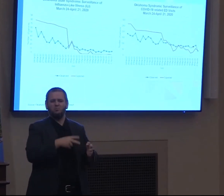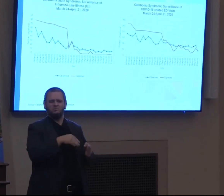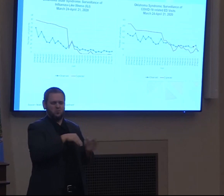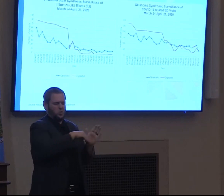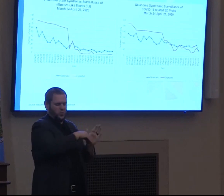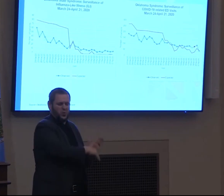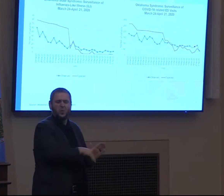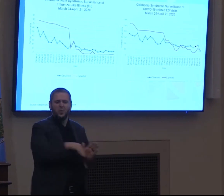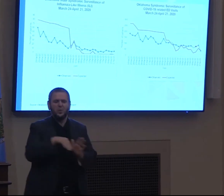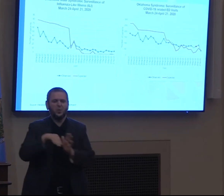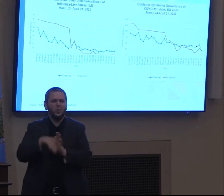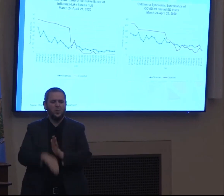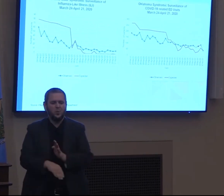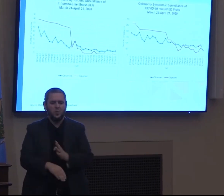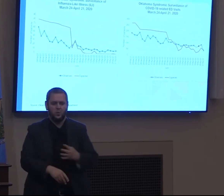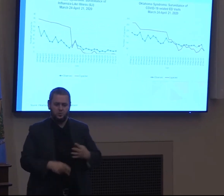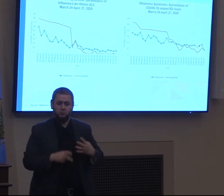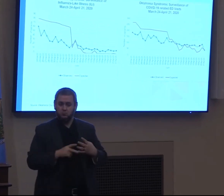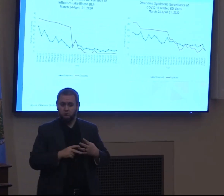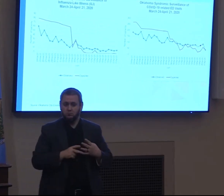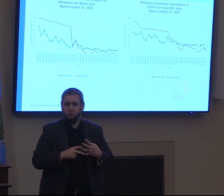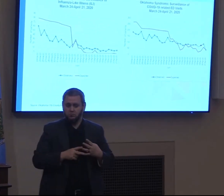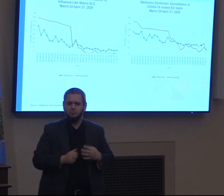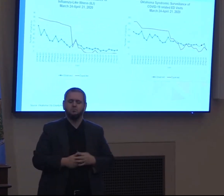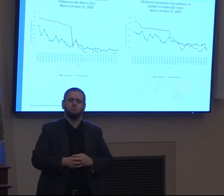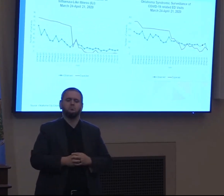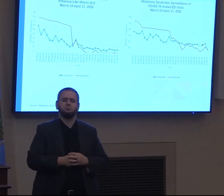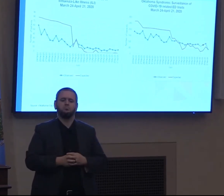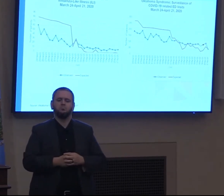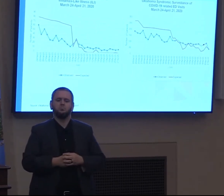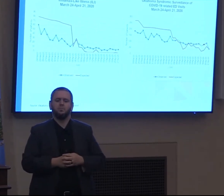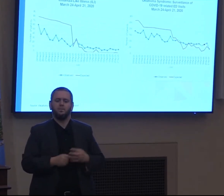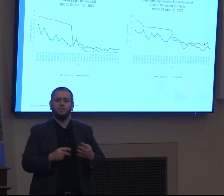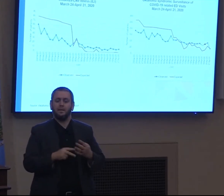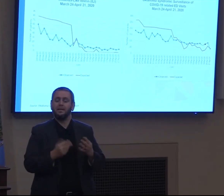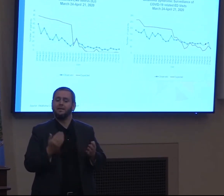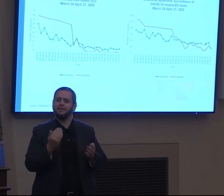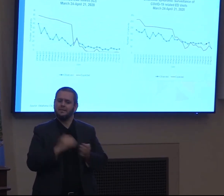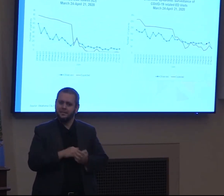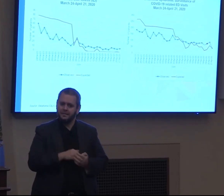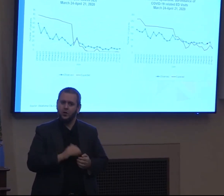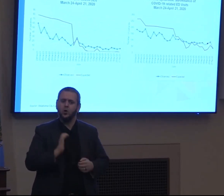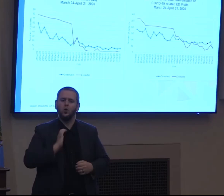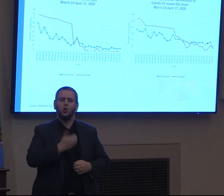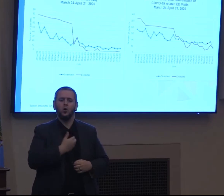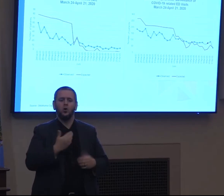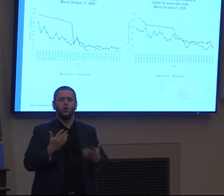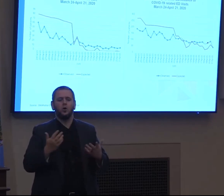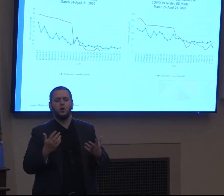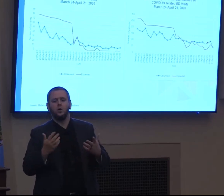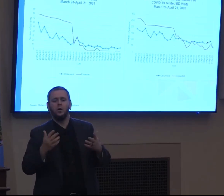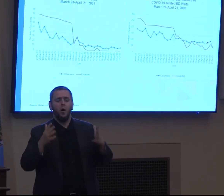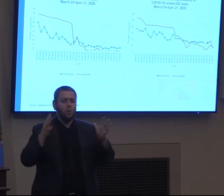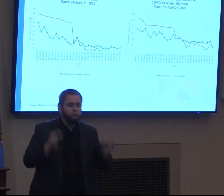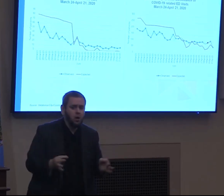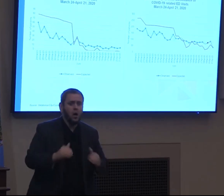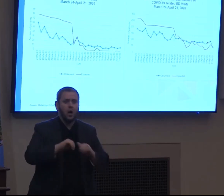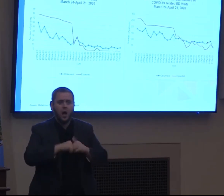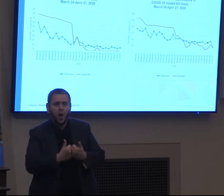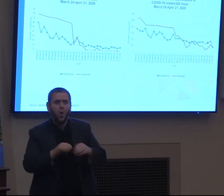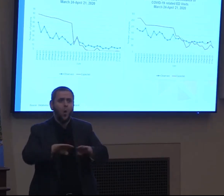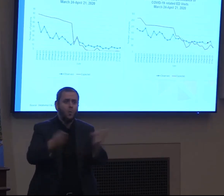before, we will use data to make decisions on when and how to safely